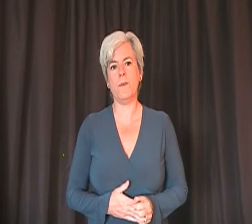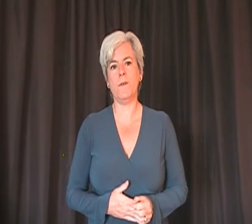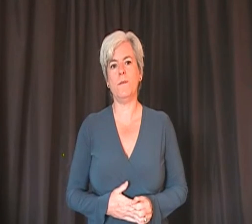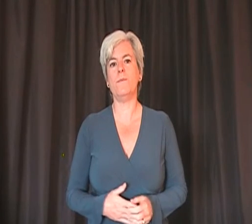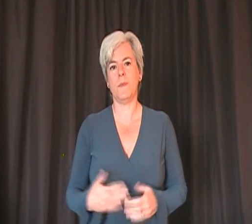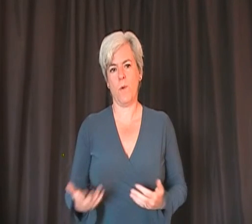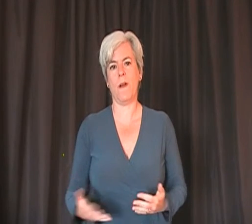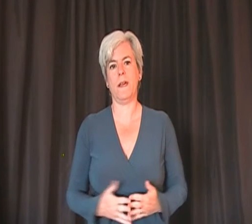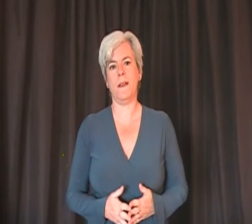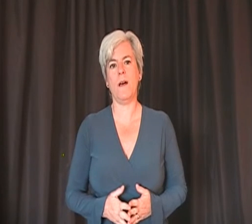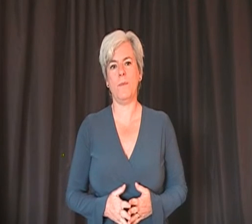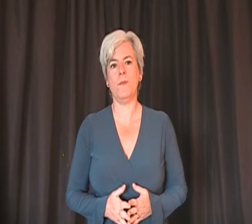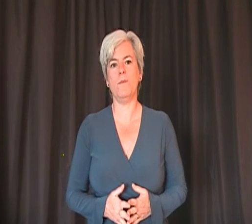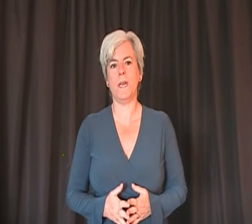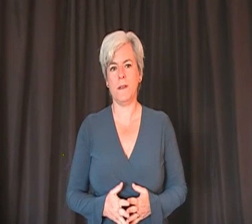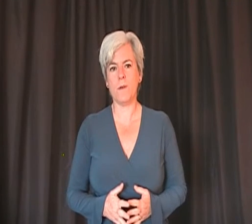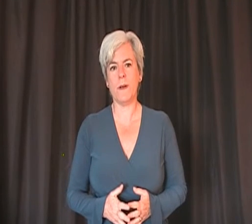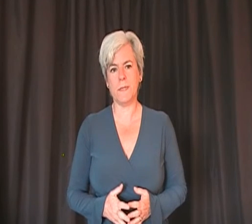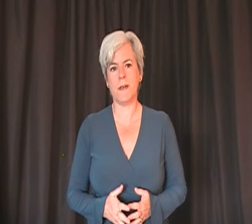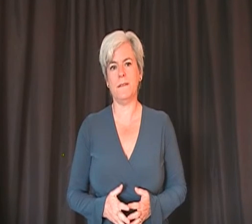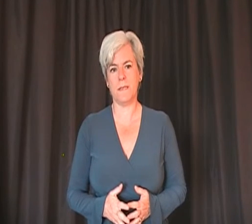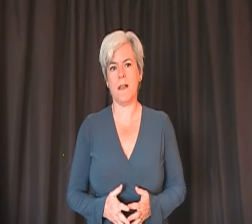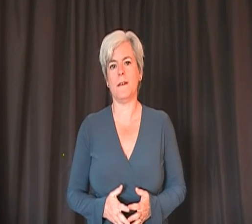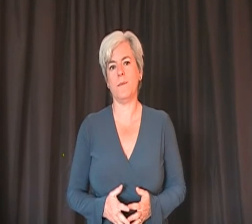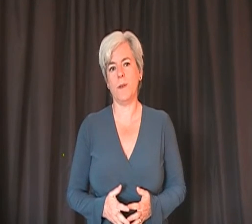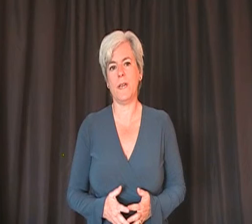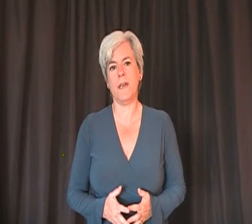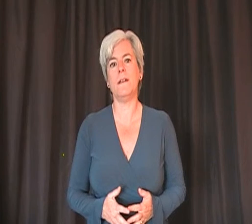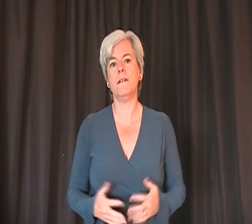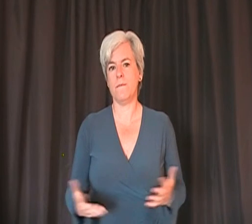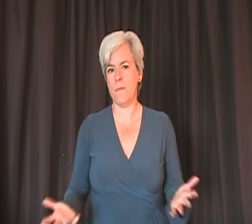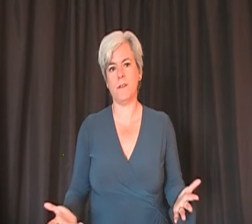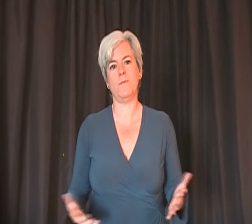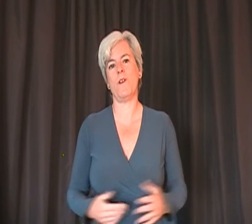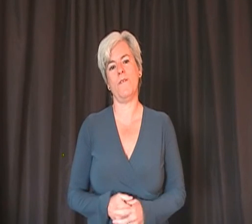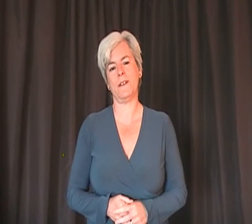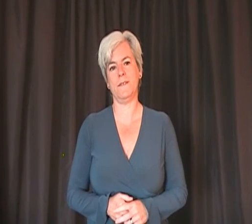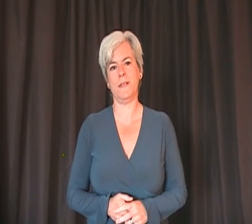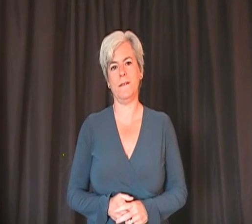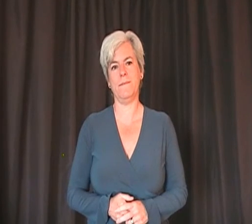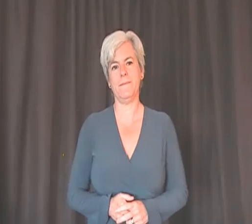you, the more I can help you make your website sell and communicate much more effectively.